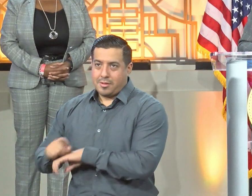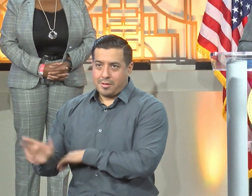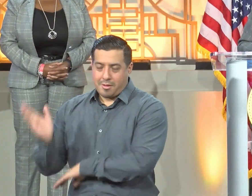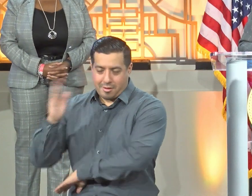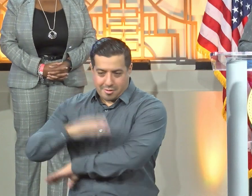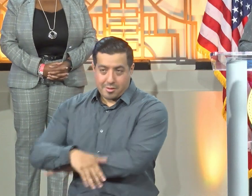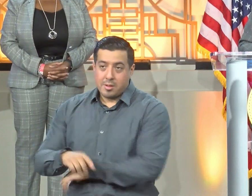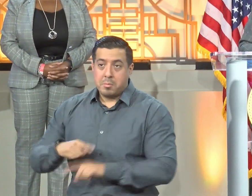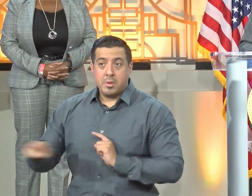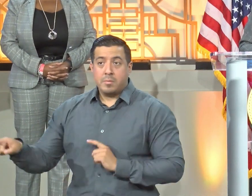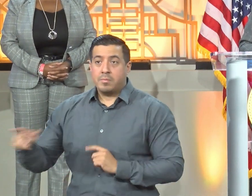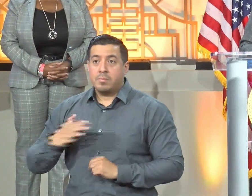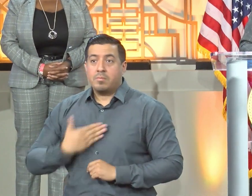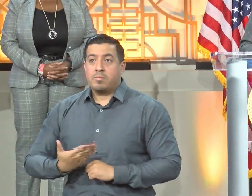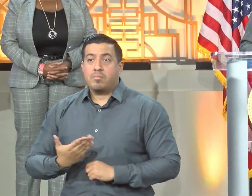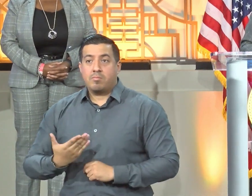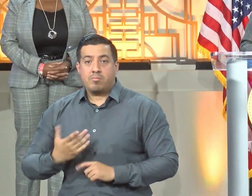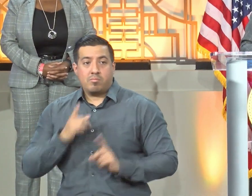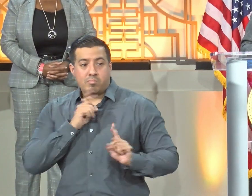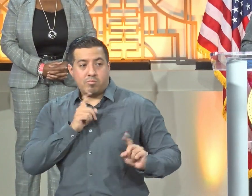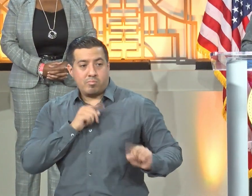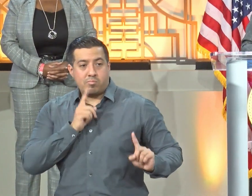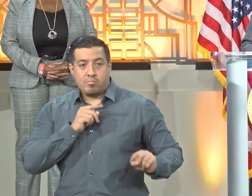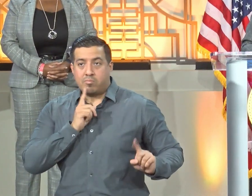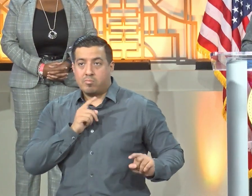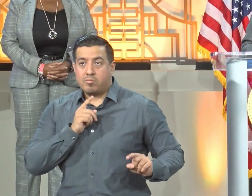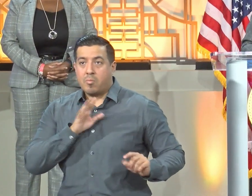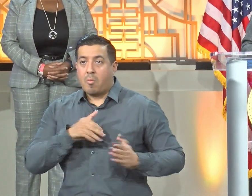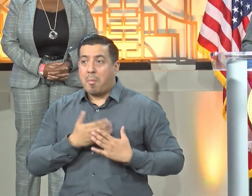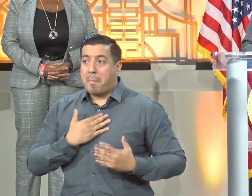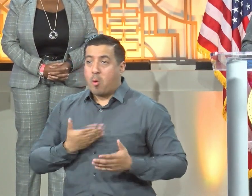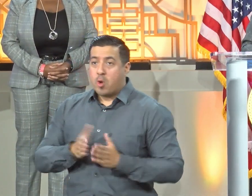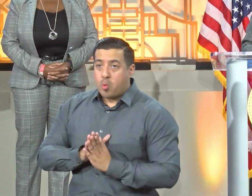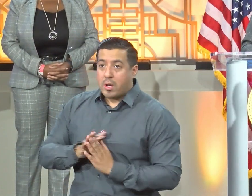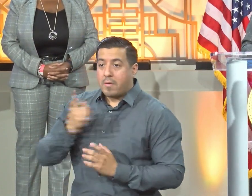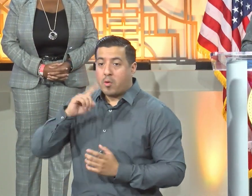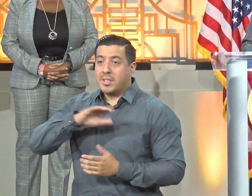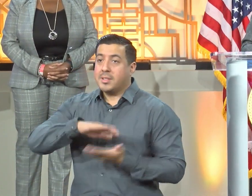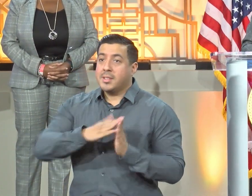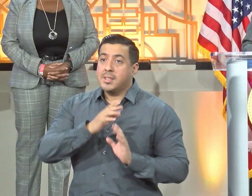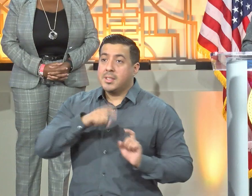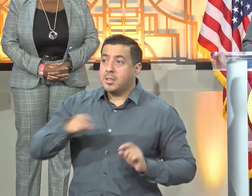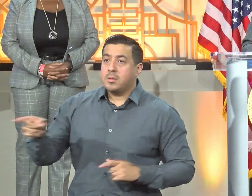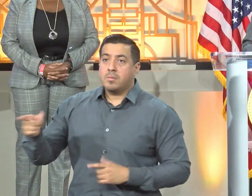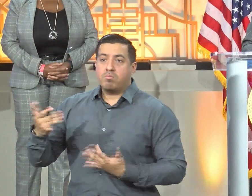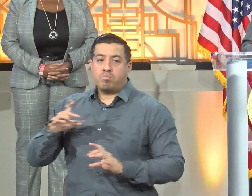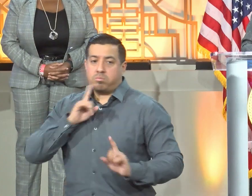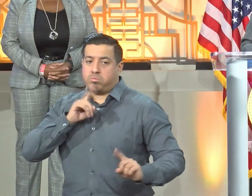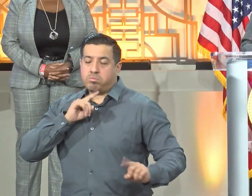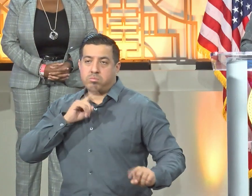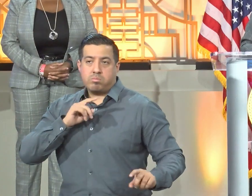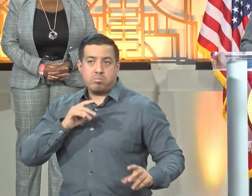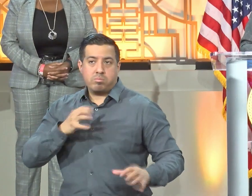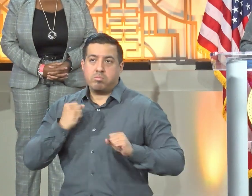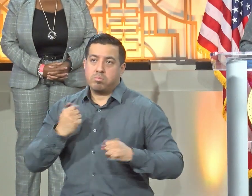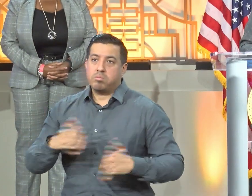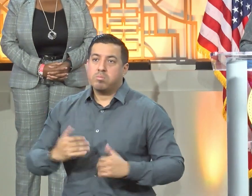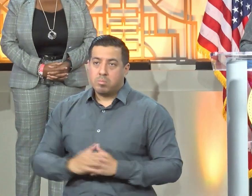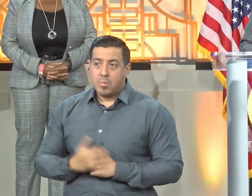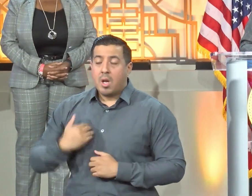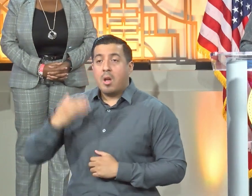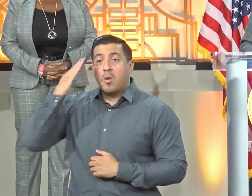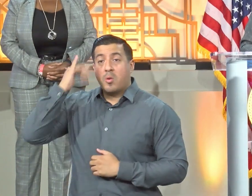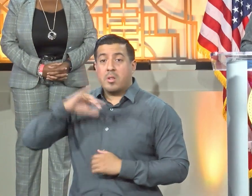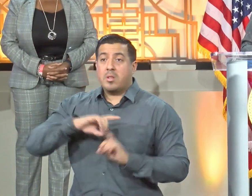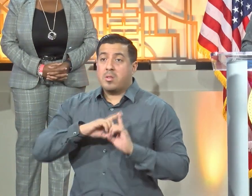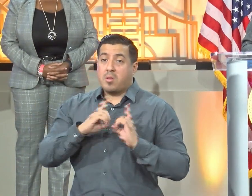And she was very responsive to my requests and to the city's needs. And I know that the department will